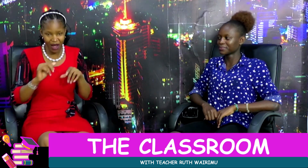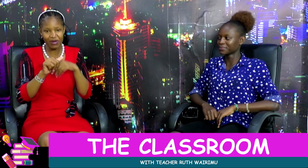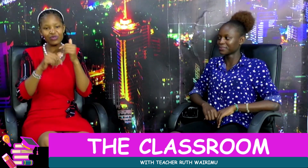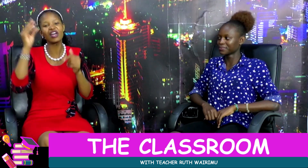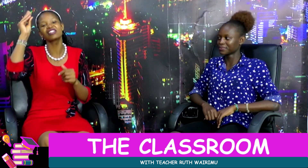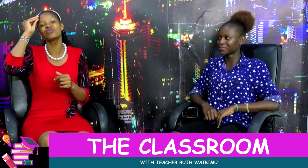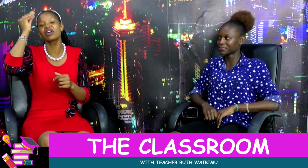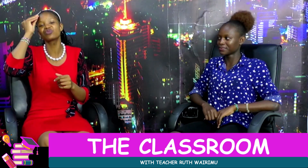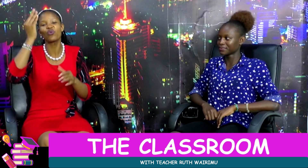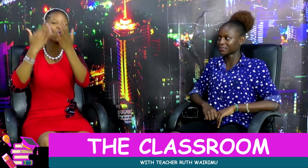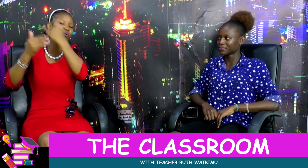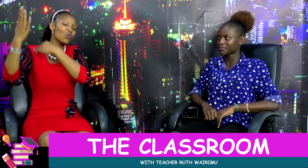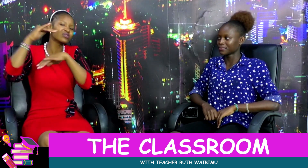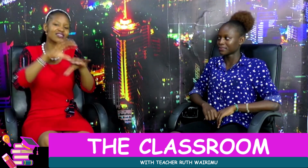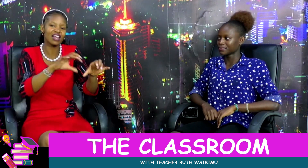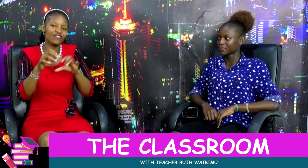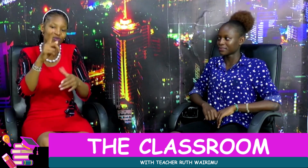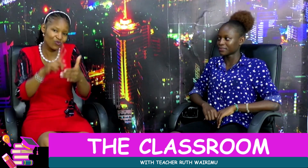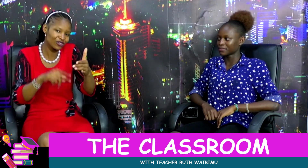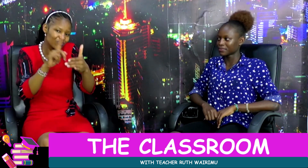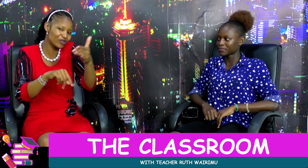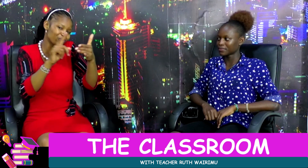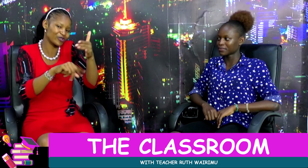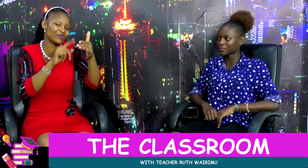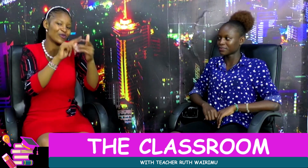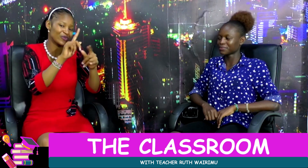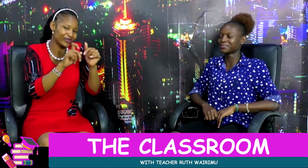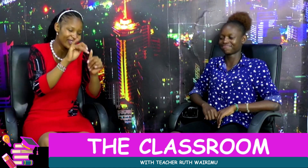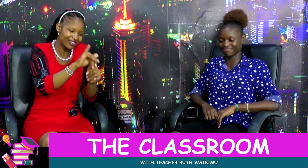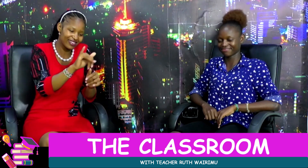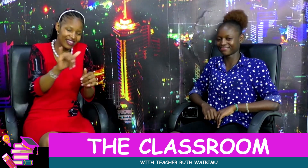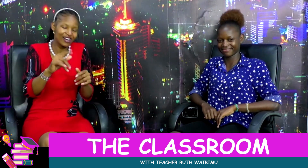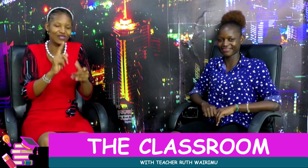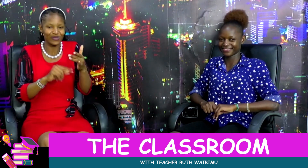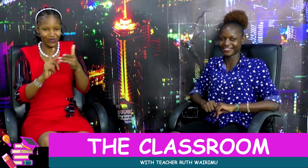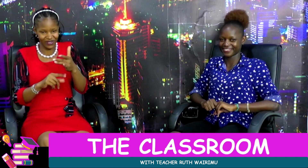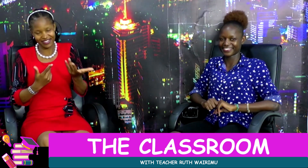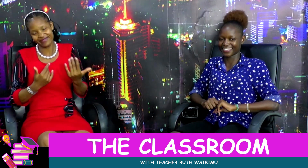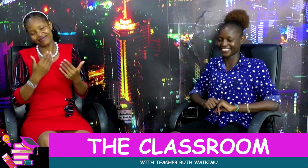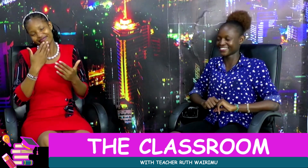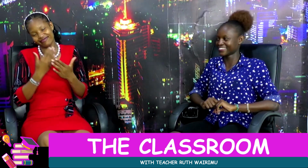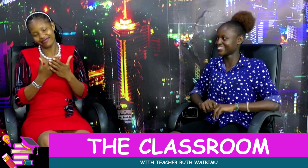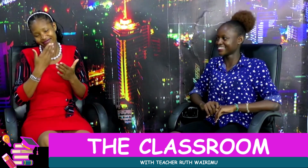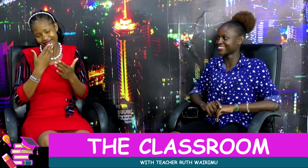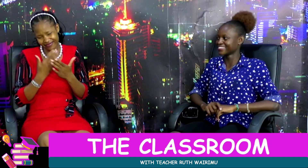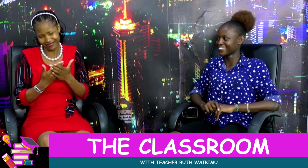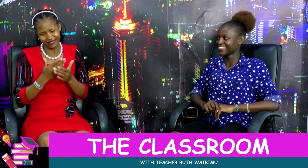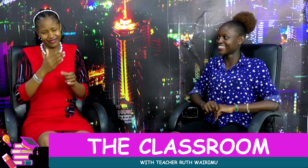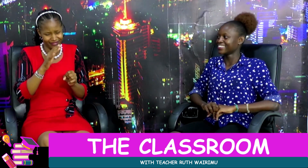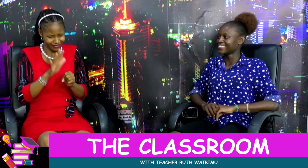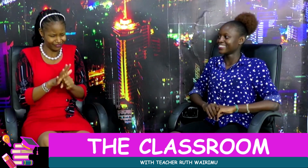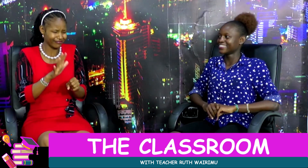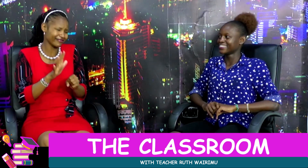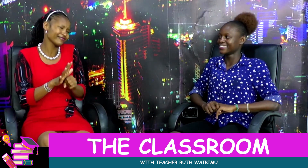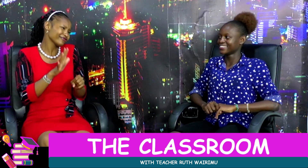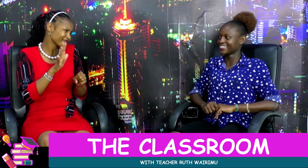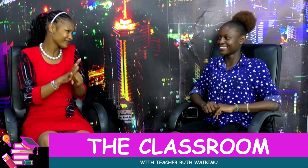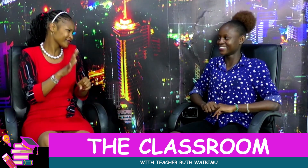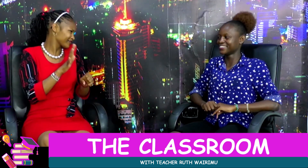that with everyone out here. So I would like to even discuss other guests, I'll be calling other guests who will be joining us to discuss the challenges that